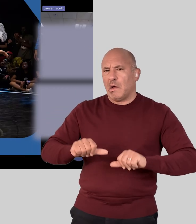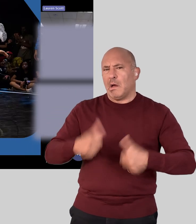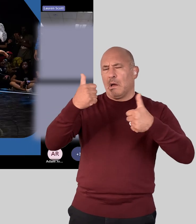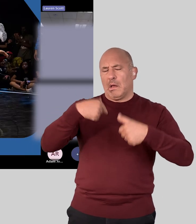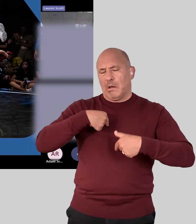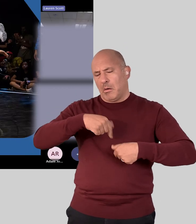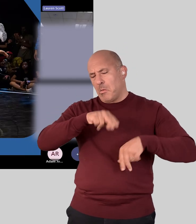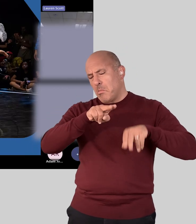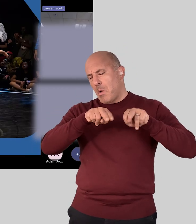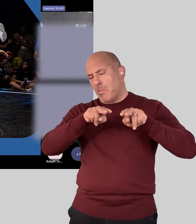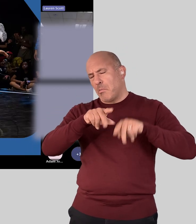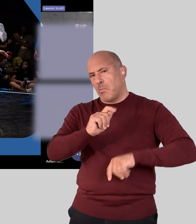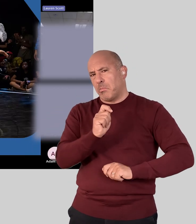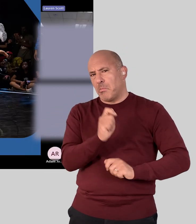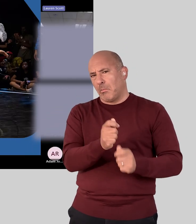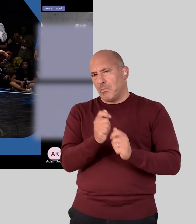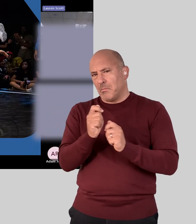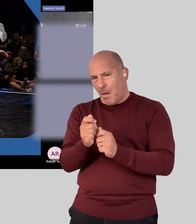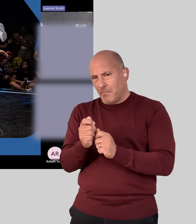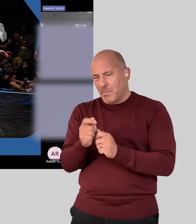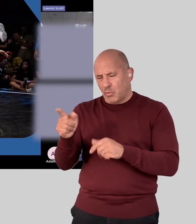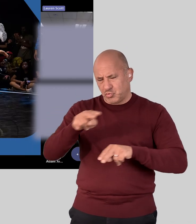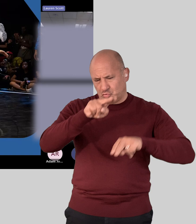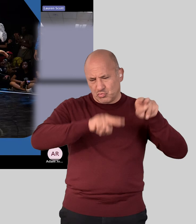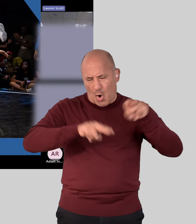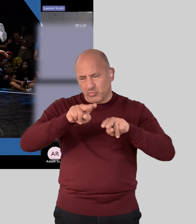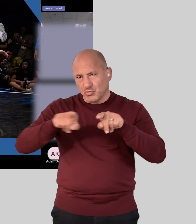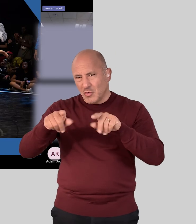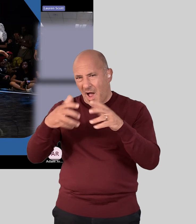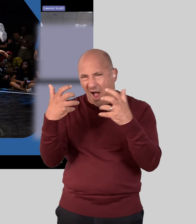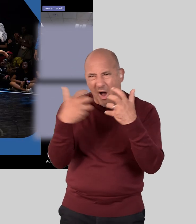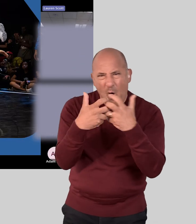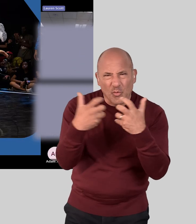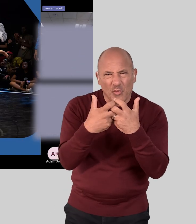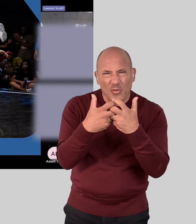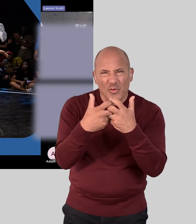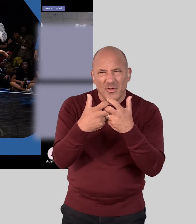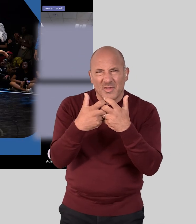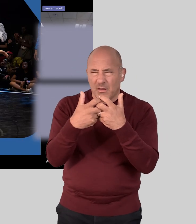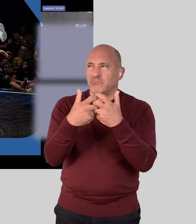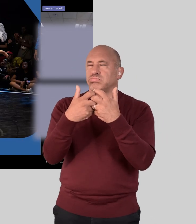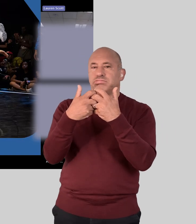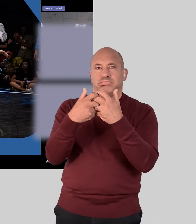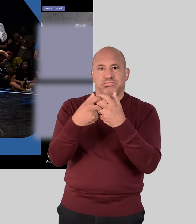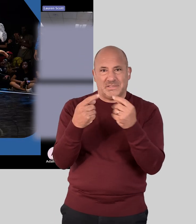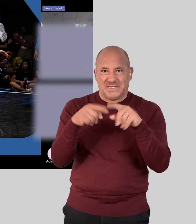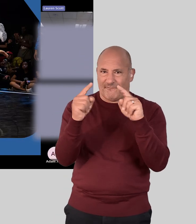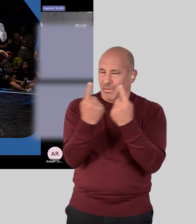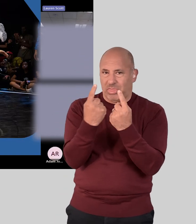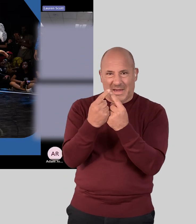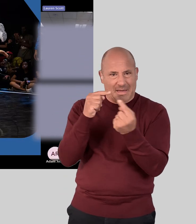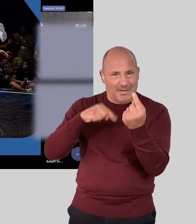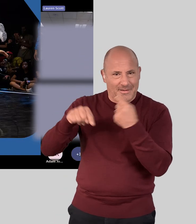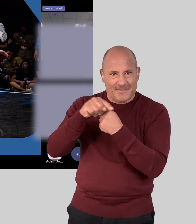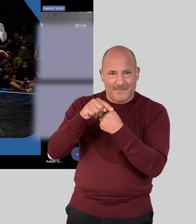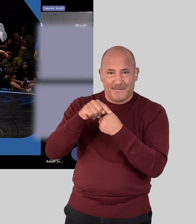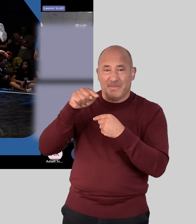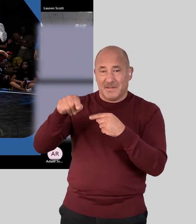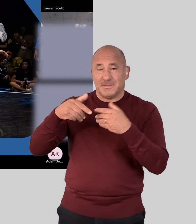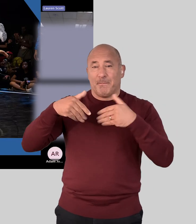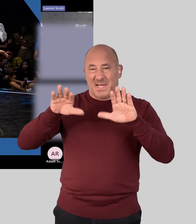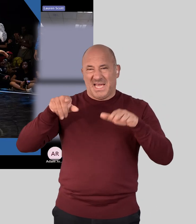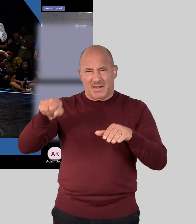for who wins. But that's like a whole other thing, like judging and what makes a good judge,